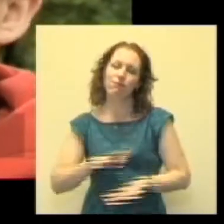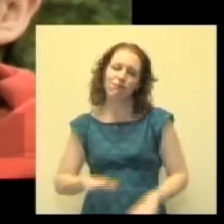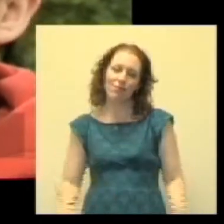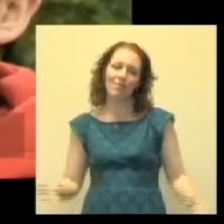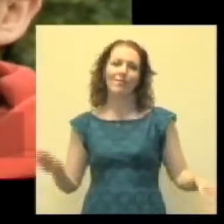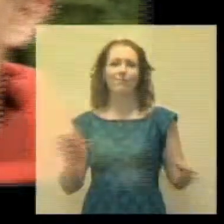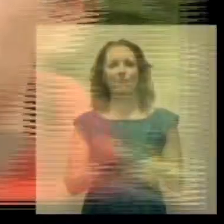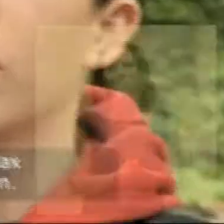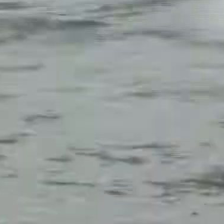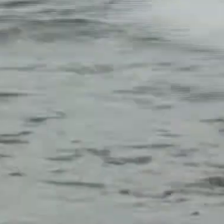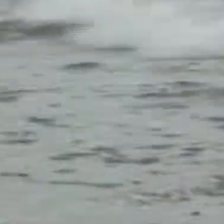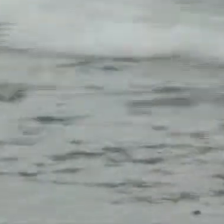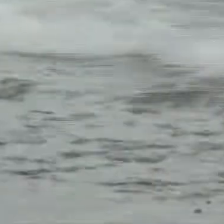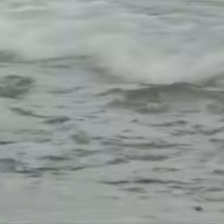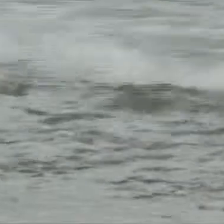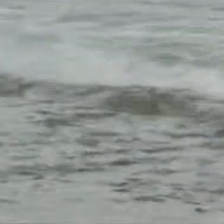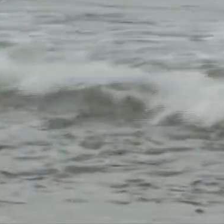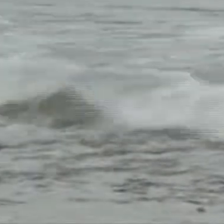to music to calm down.